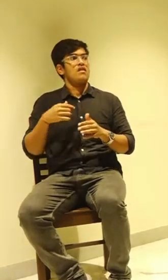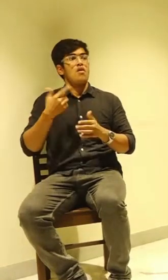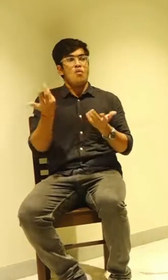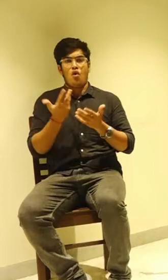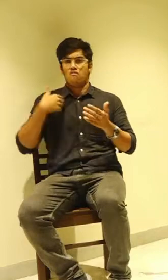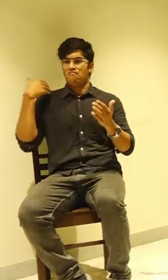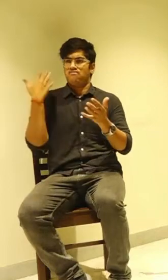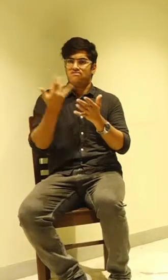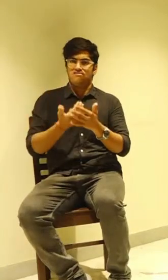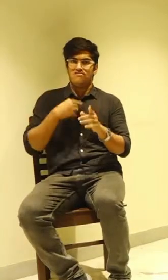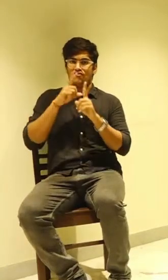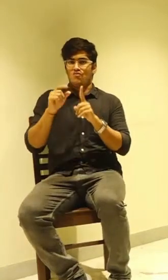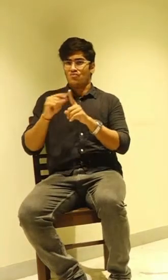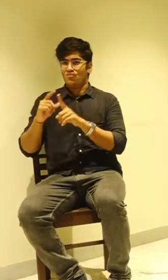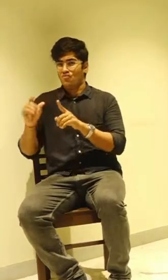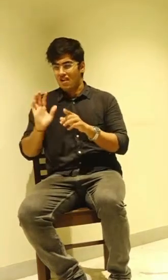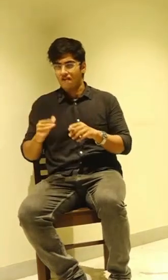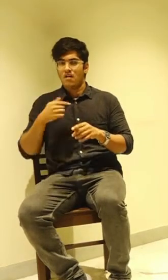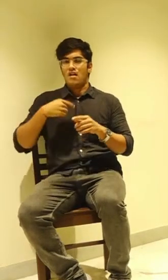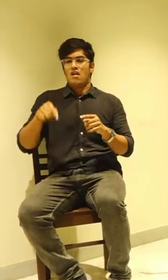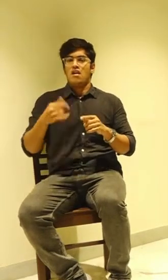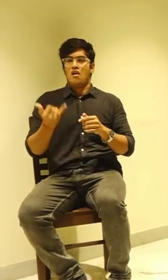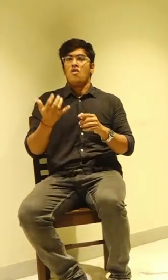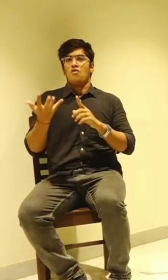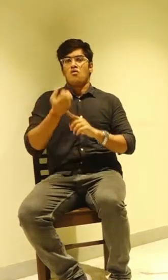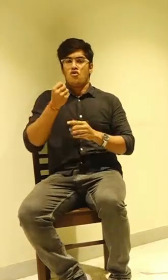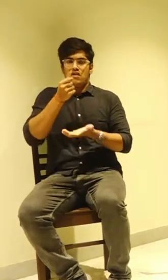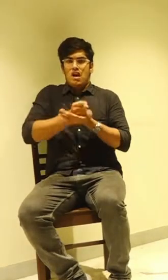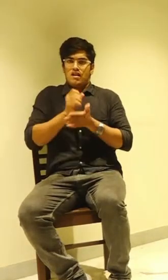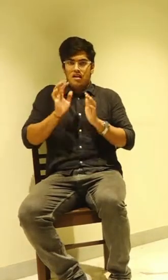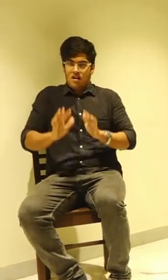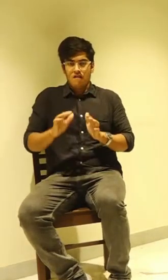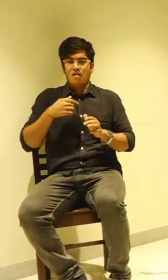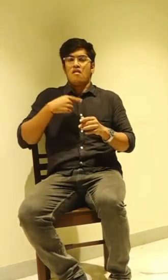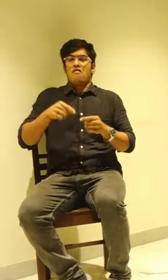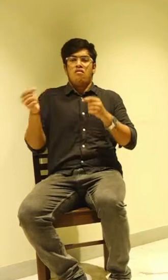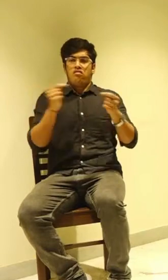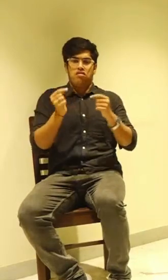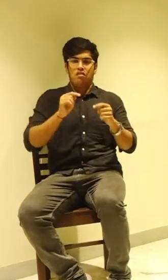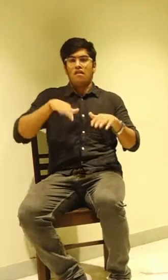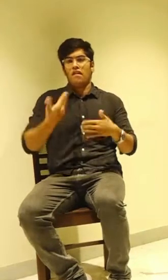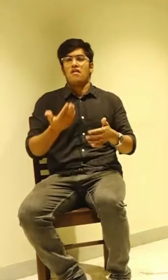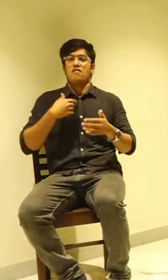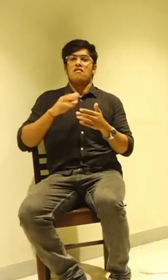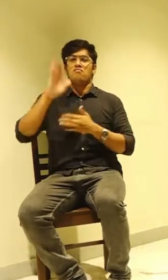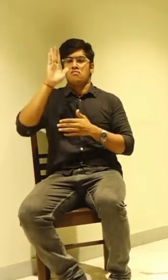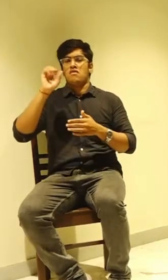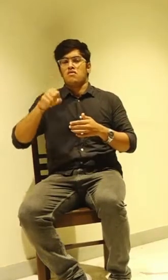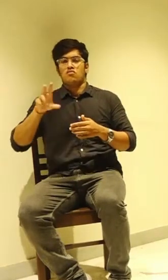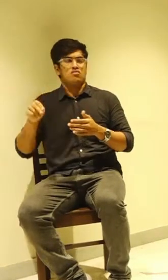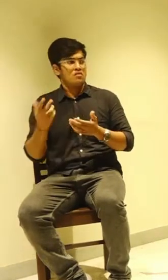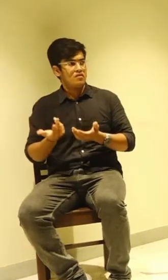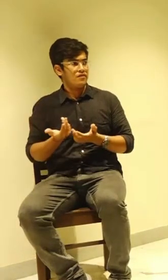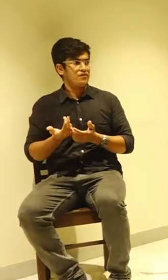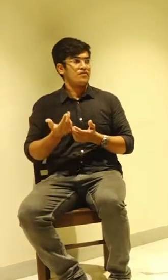doing so far is we take a fundamental right, we have a debate, and then we have a vote on it. It's getting too complicated. Let's create a